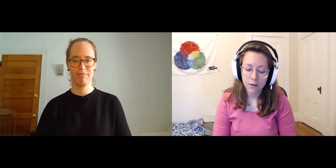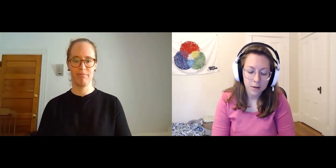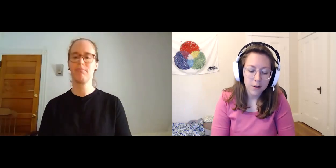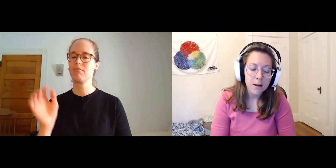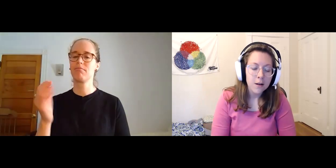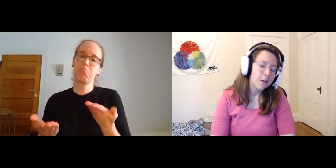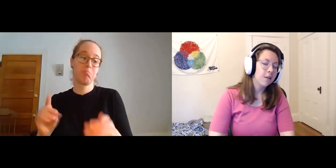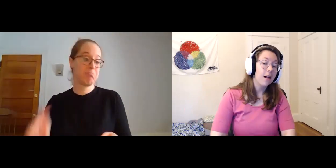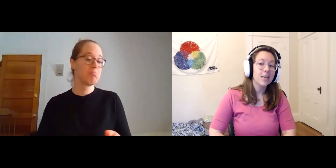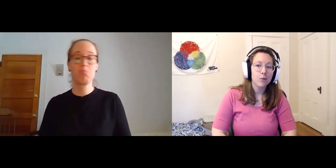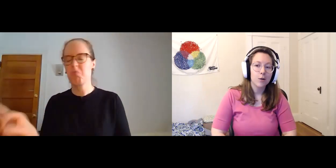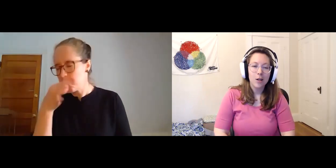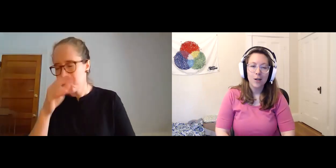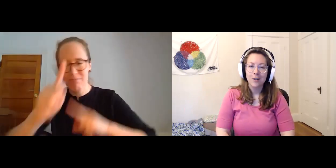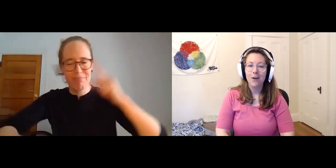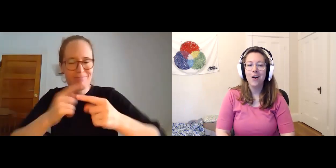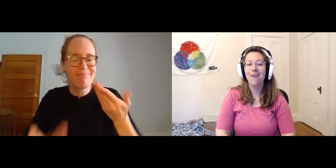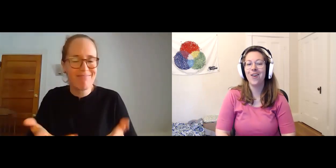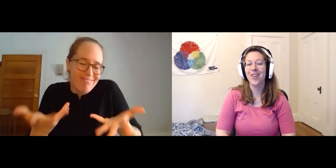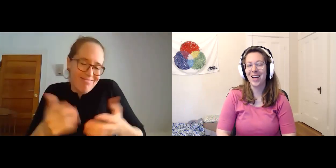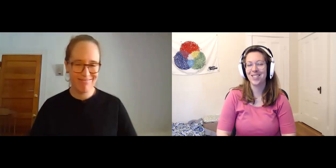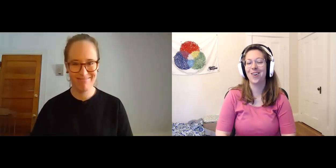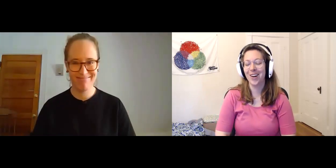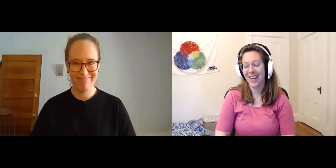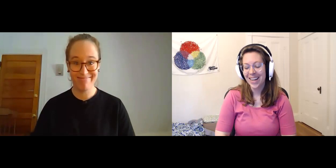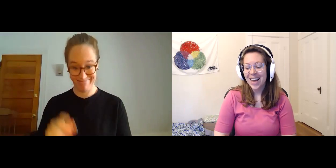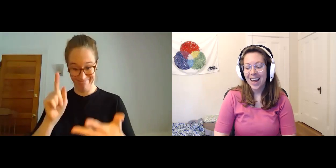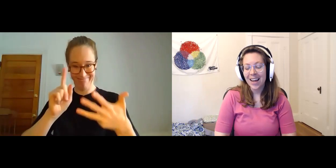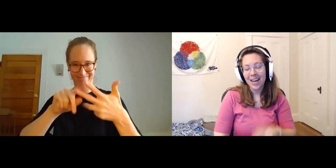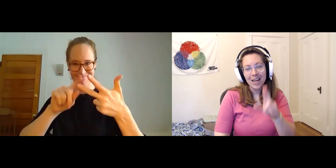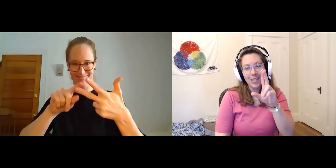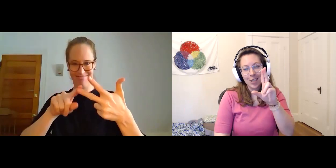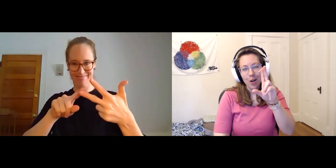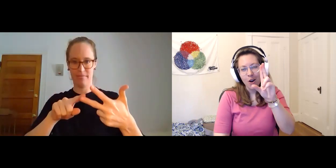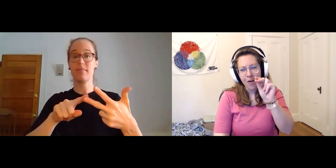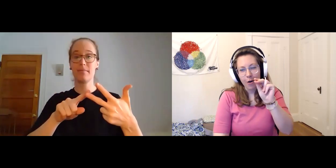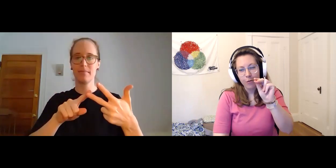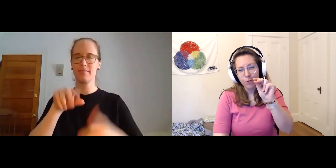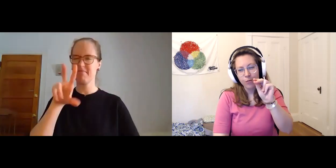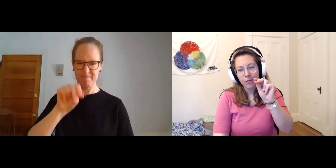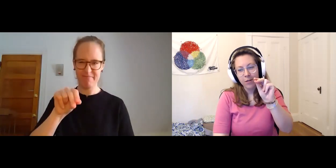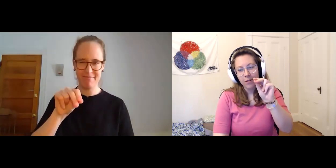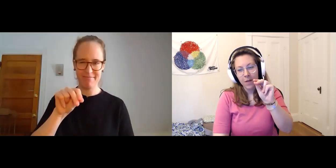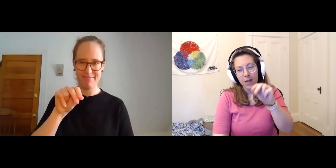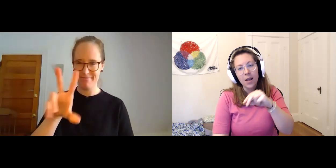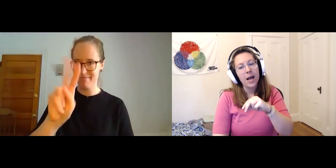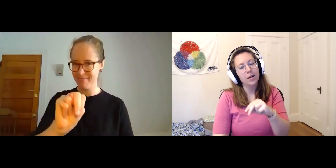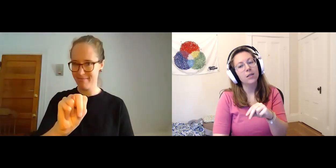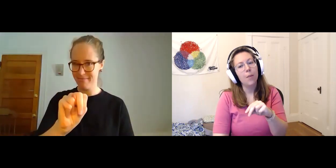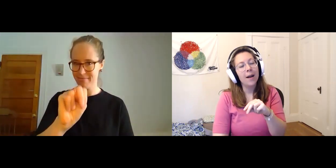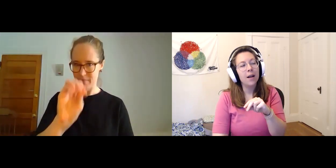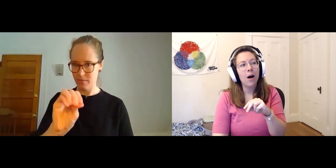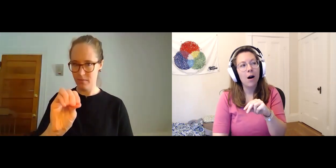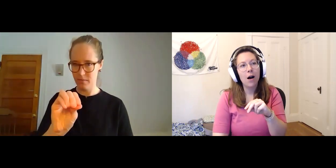out. The last word we learned for that story is no.